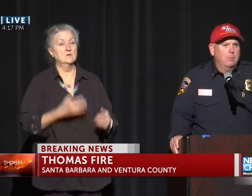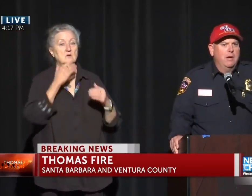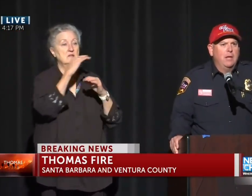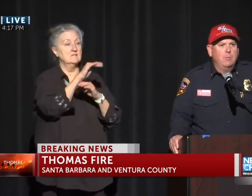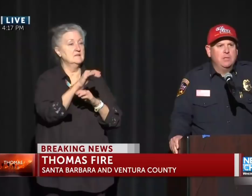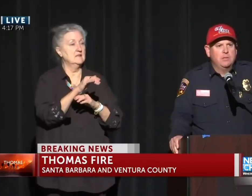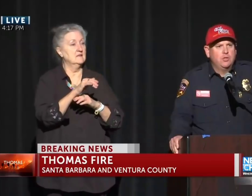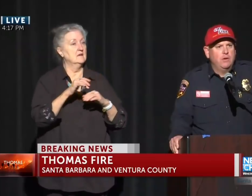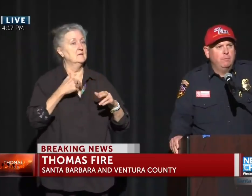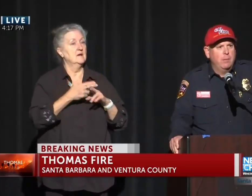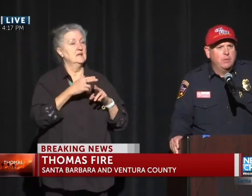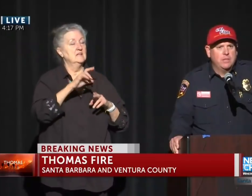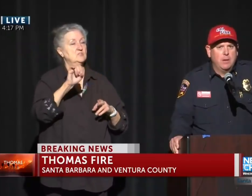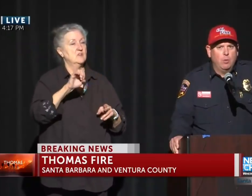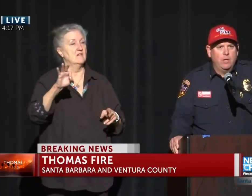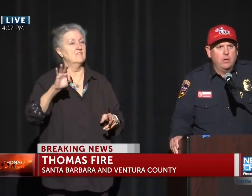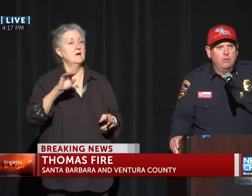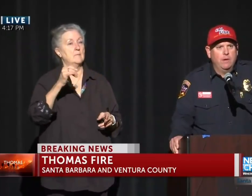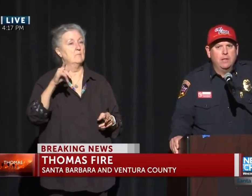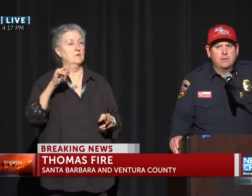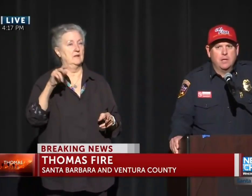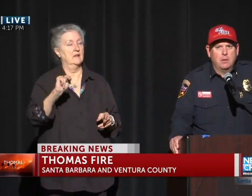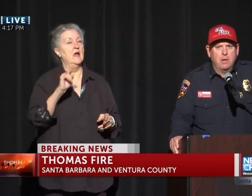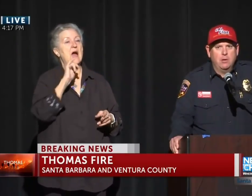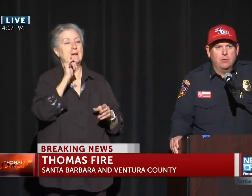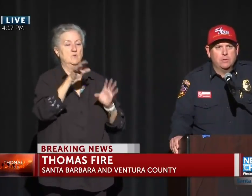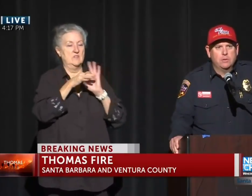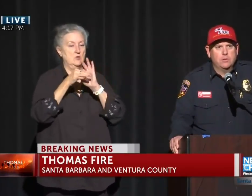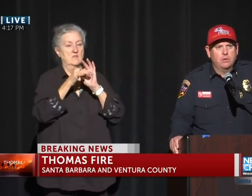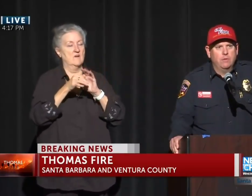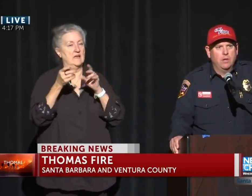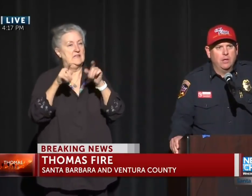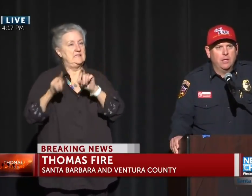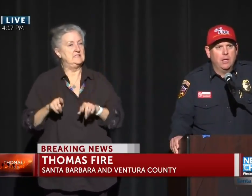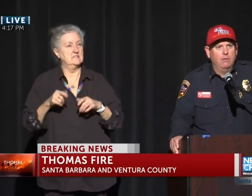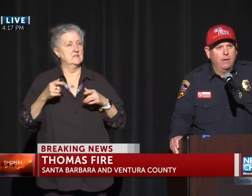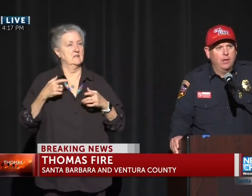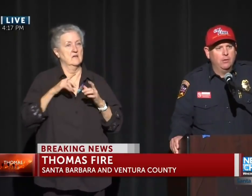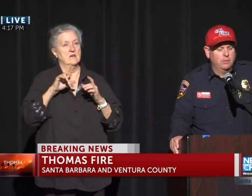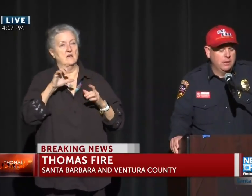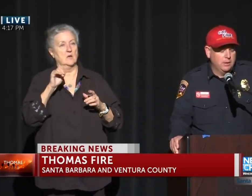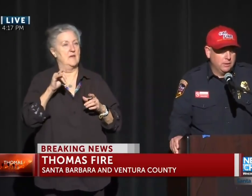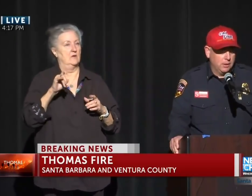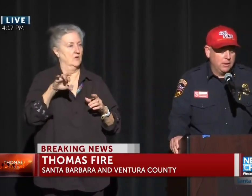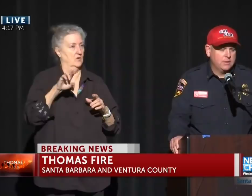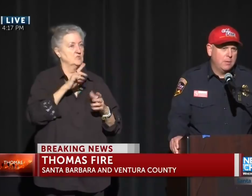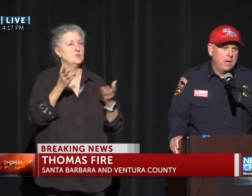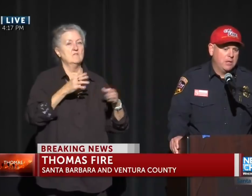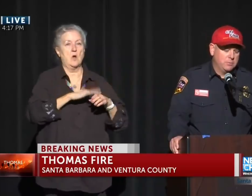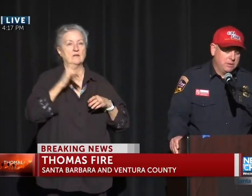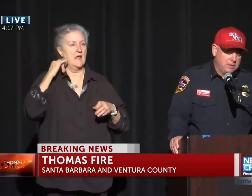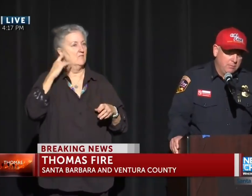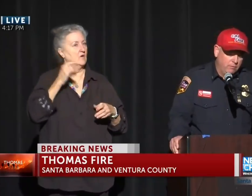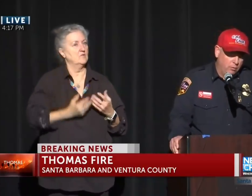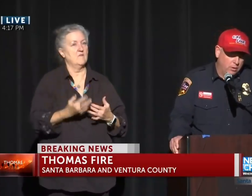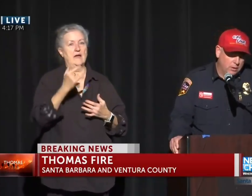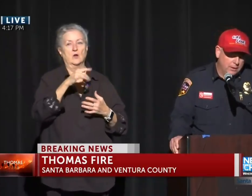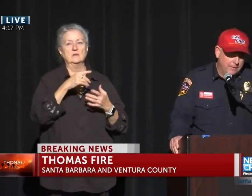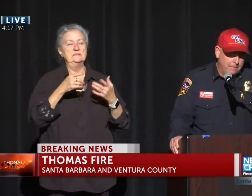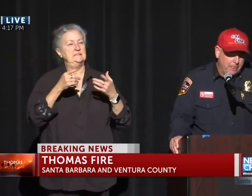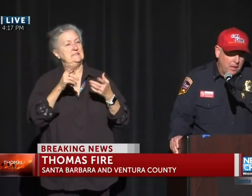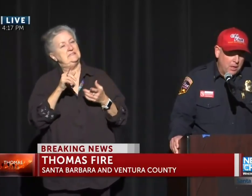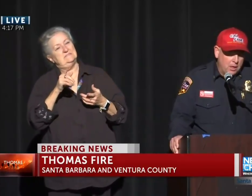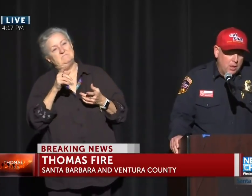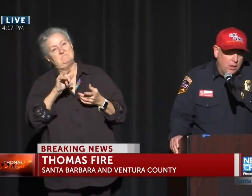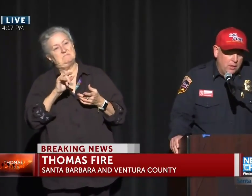Good evening again. My name is Jeff Pemberton. I'm one of the Unified Incident Commanders serving on CAL FIRE Incident Management Team